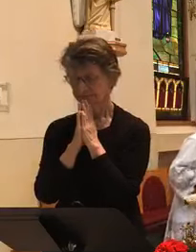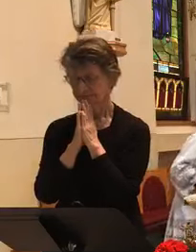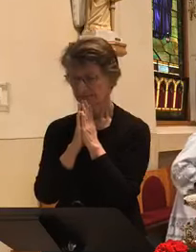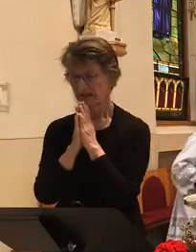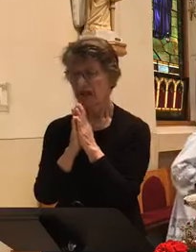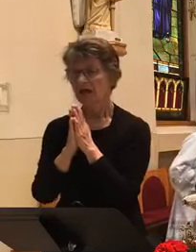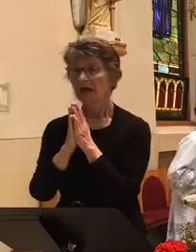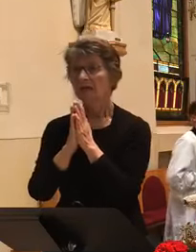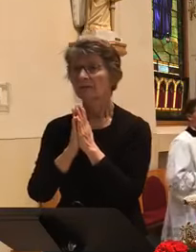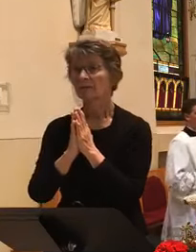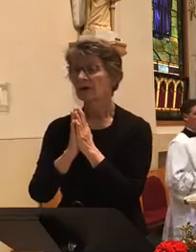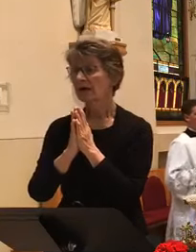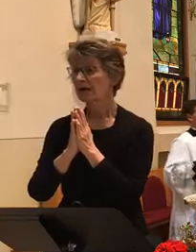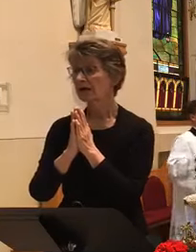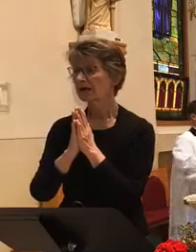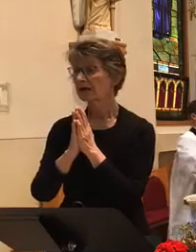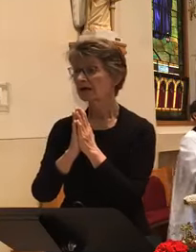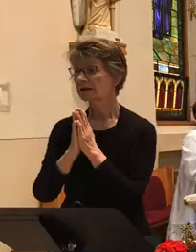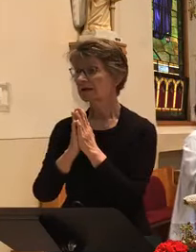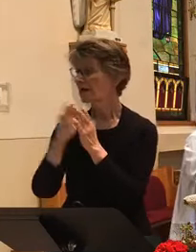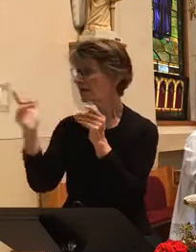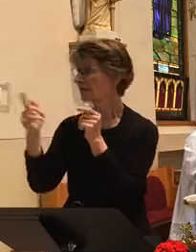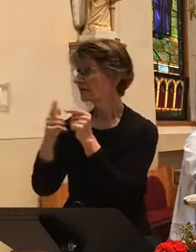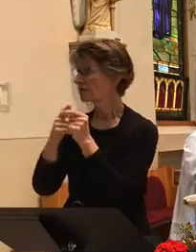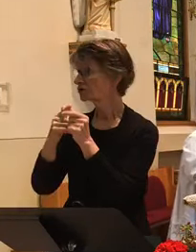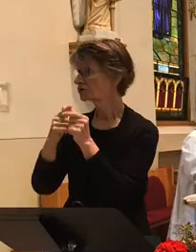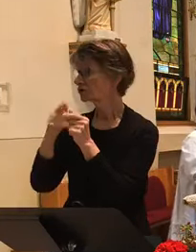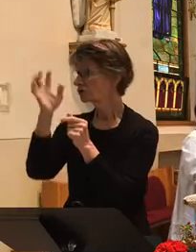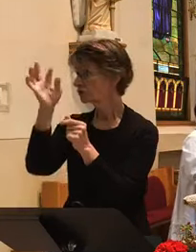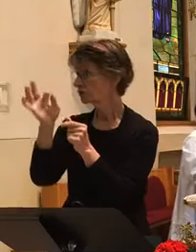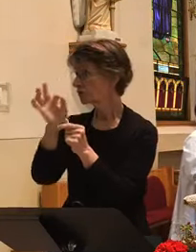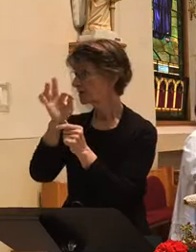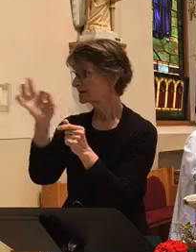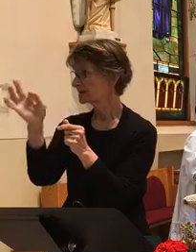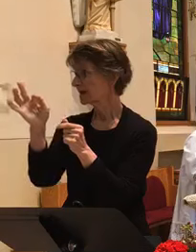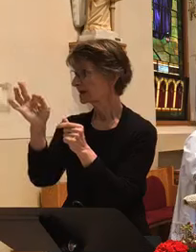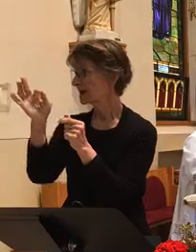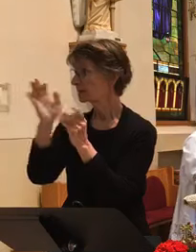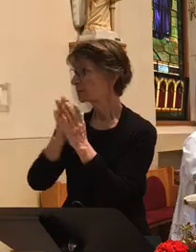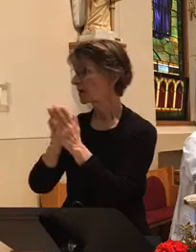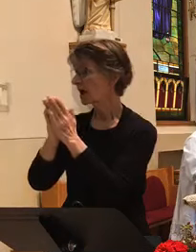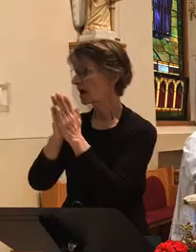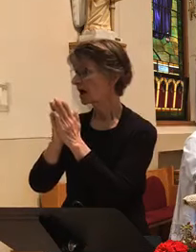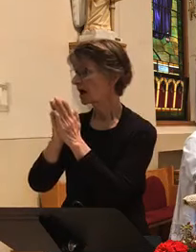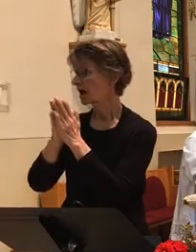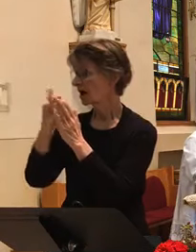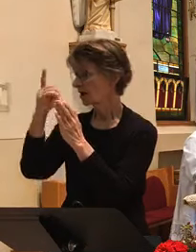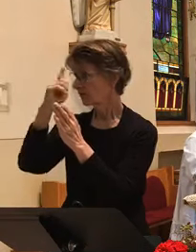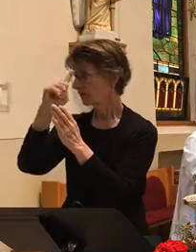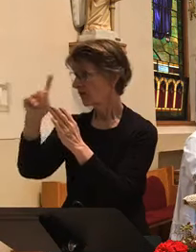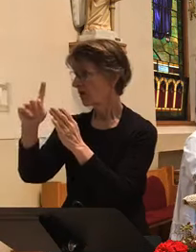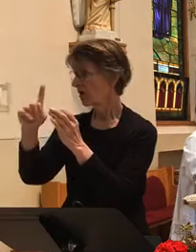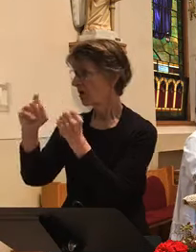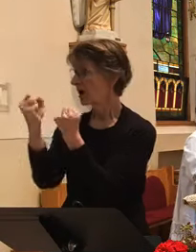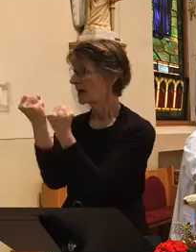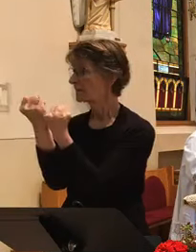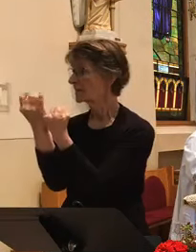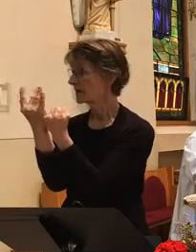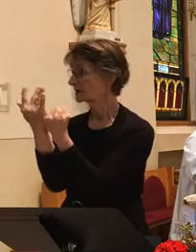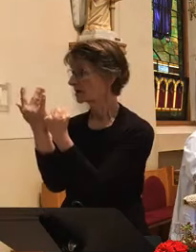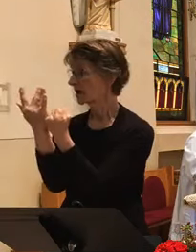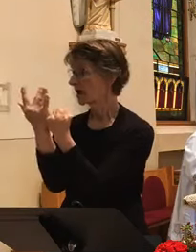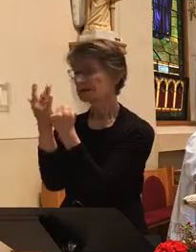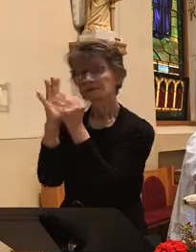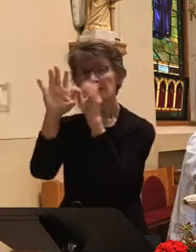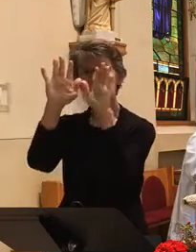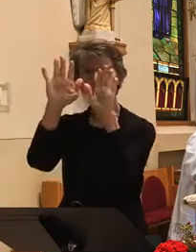pray, and we'll offer the first Eucharistic prayer with its special inserts for Pentecost Sunday, and let us ask the Holy Spirit